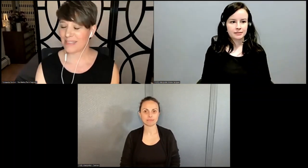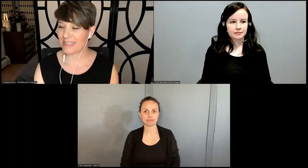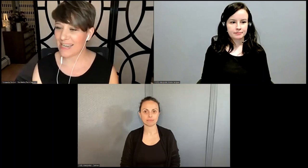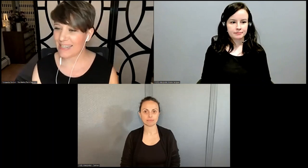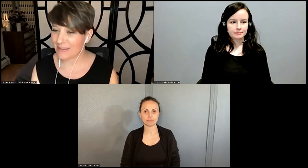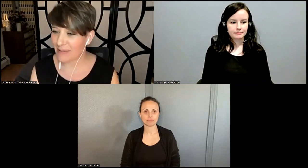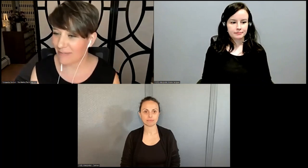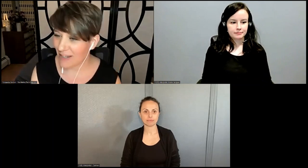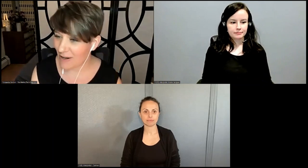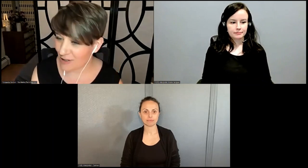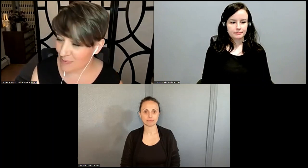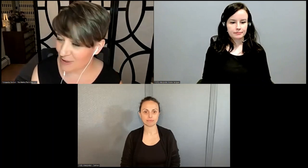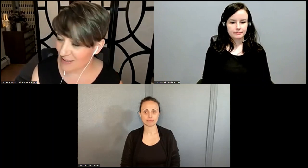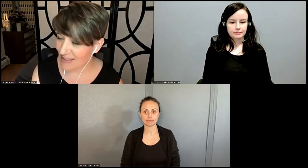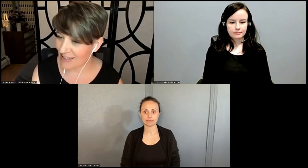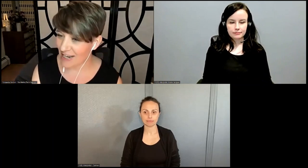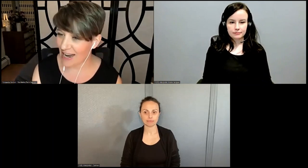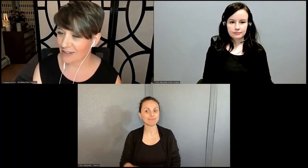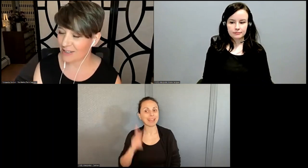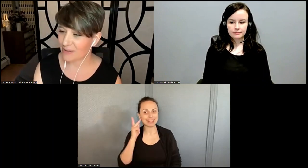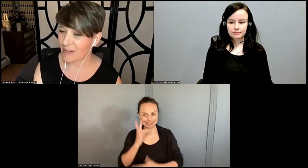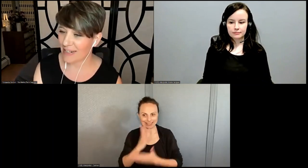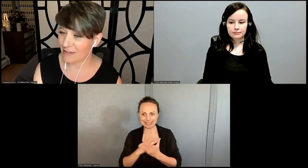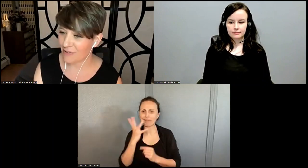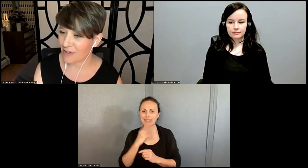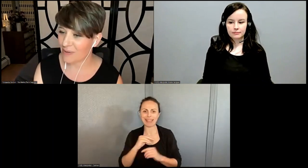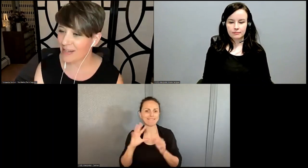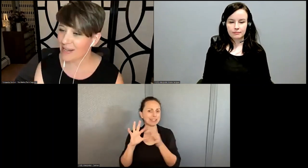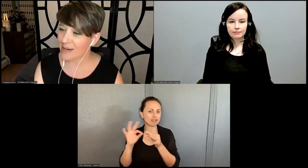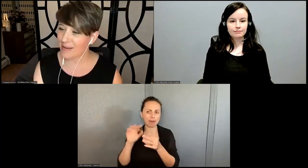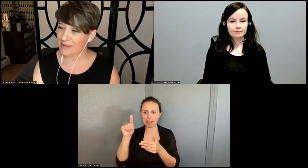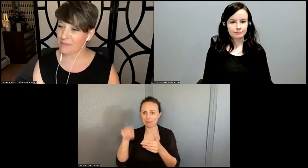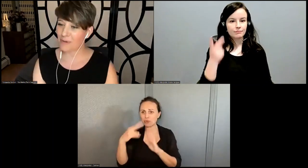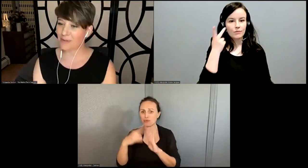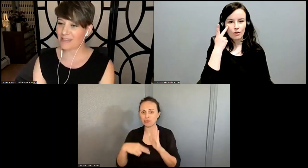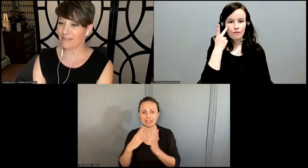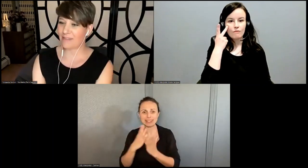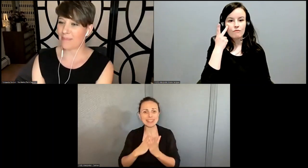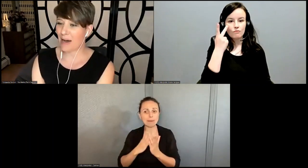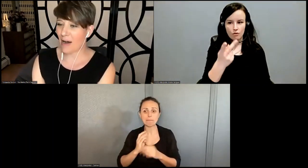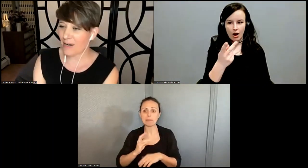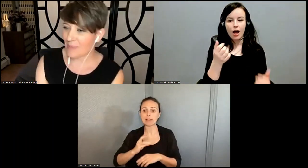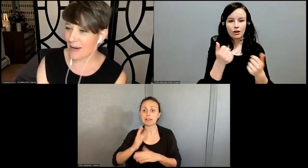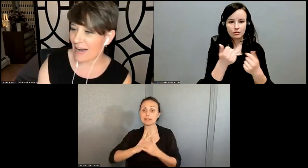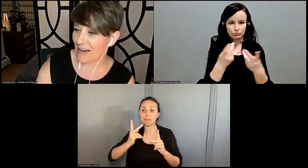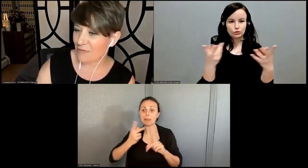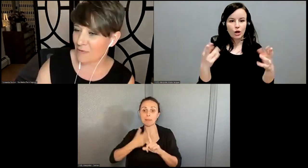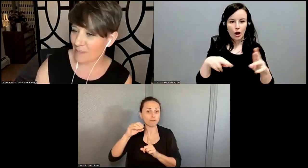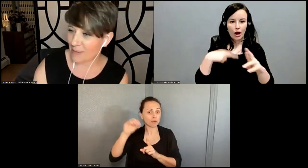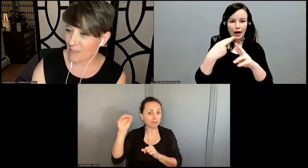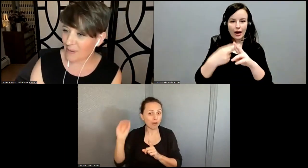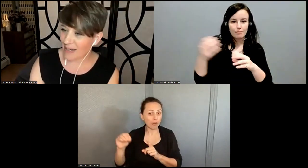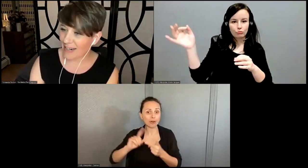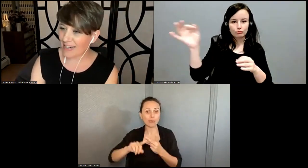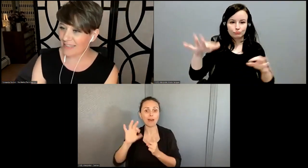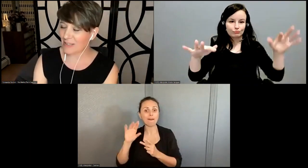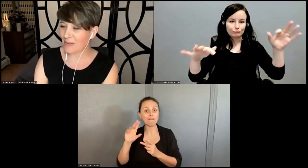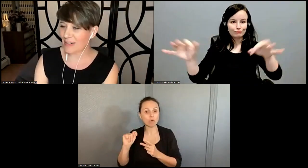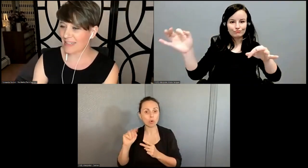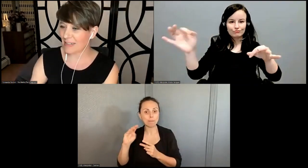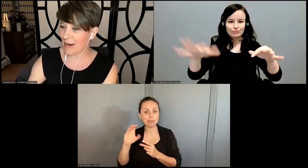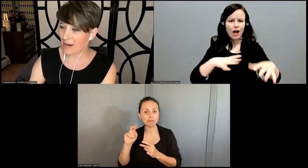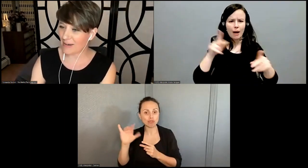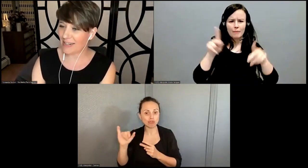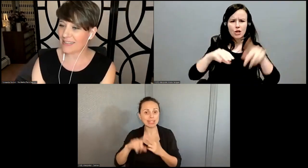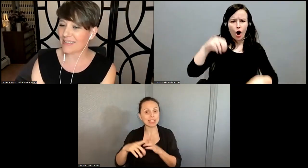And I'm just seeing some lovely contributions in the chat. I'll just read in a few. We have some folks from Ottawa, Fort McMurray,